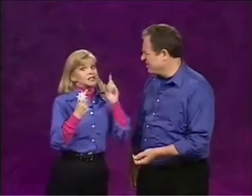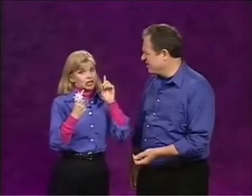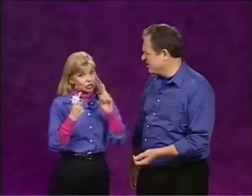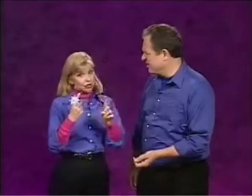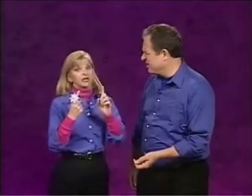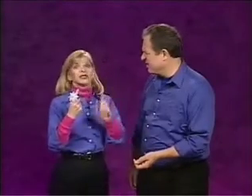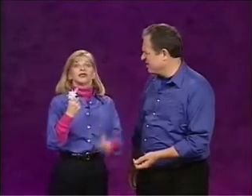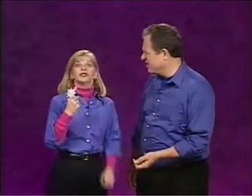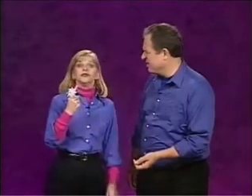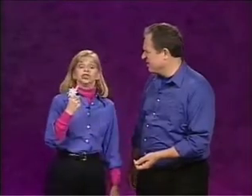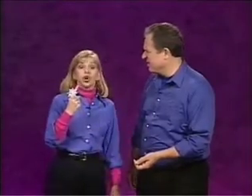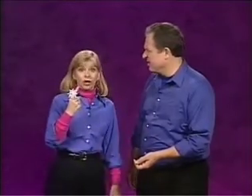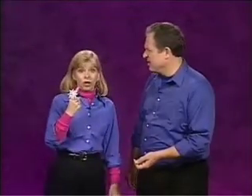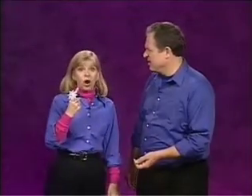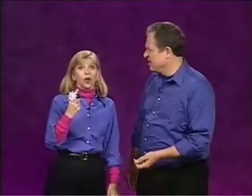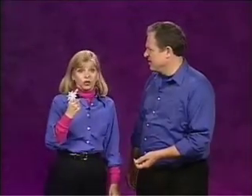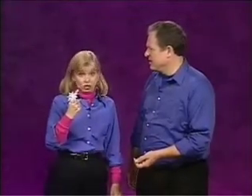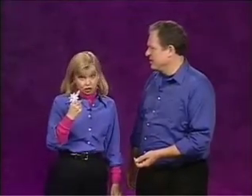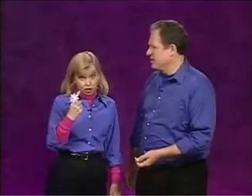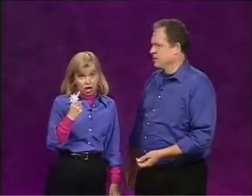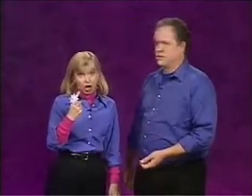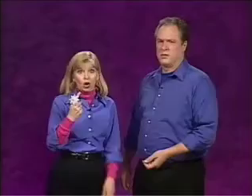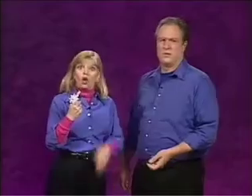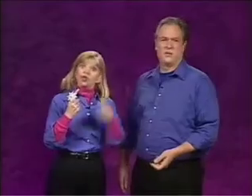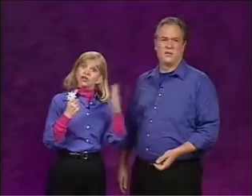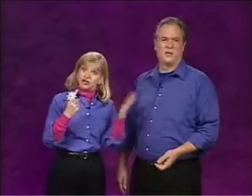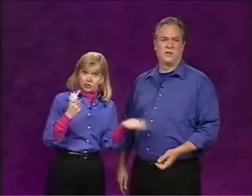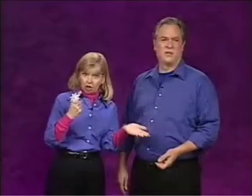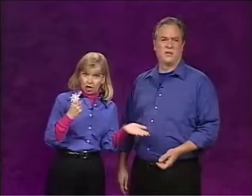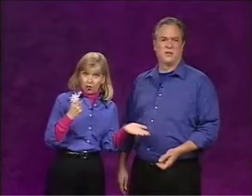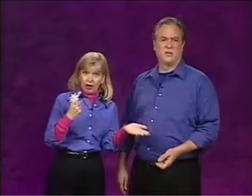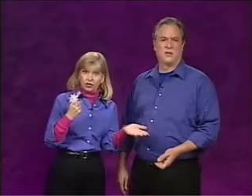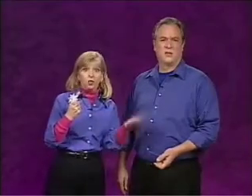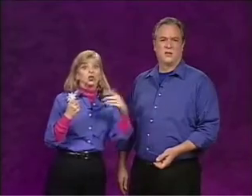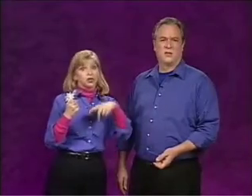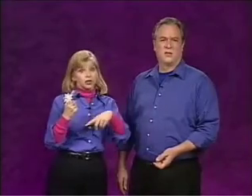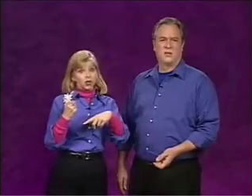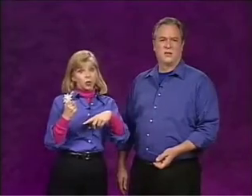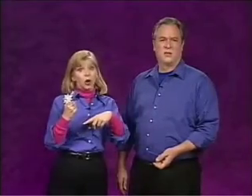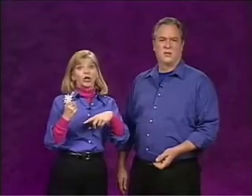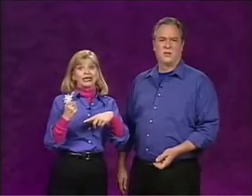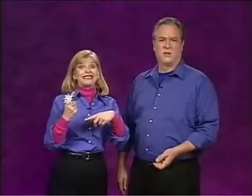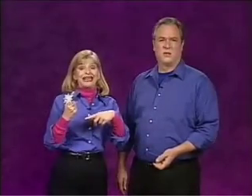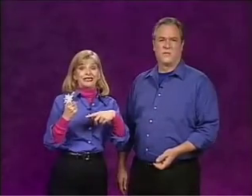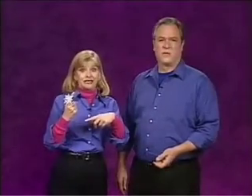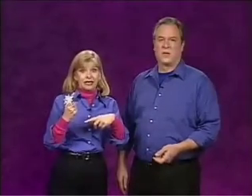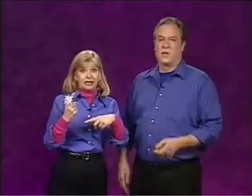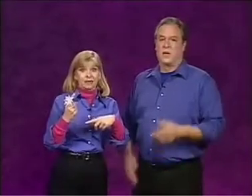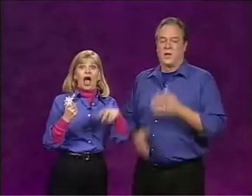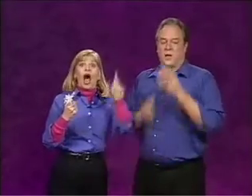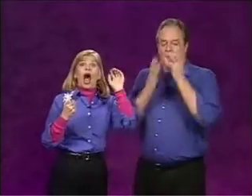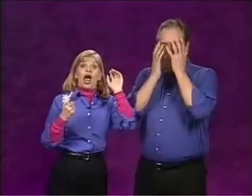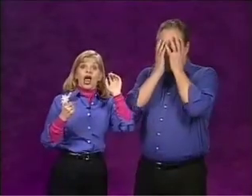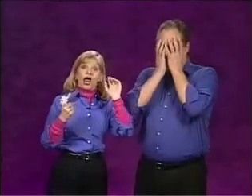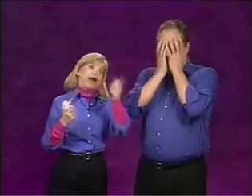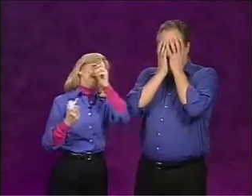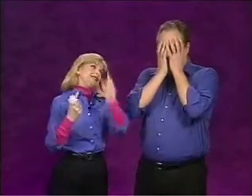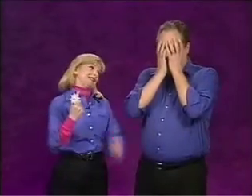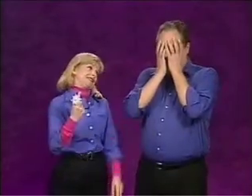Dr. Green is in the TV show ER, which is in Chicago, which has the Chicago Bears, which won the Super Bowl in 1986. I knew I'd